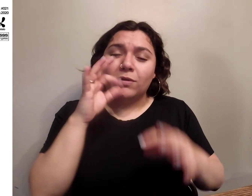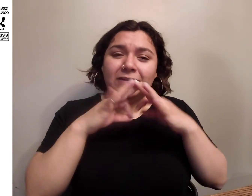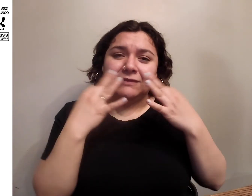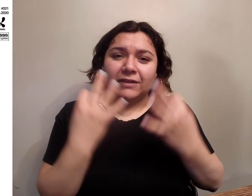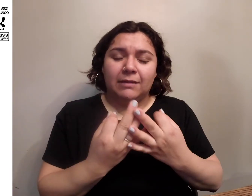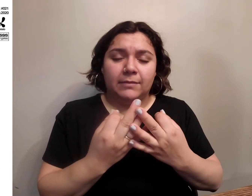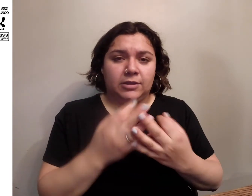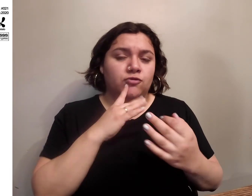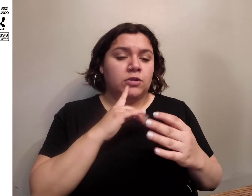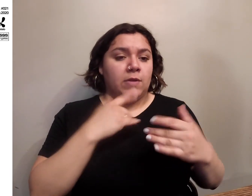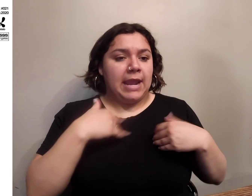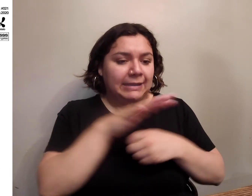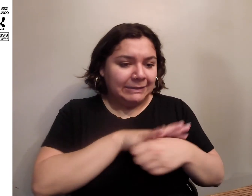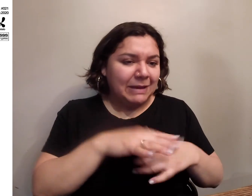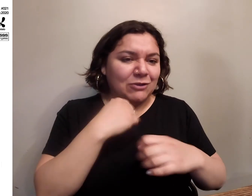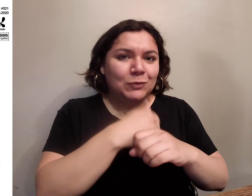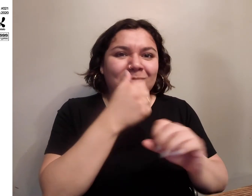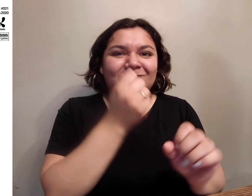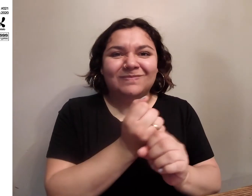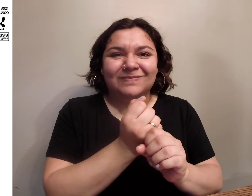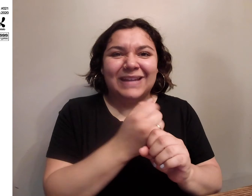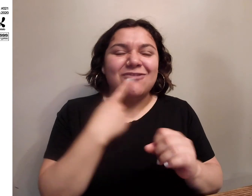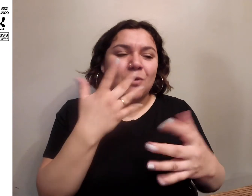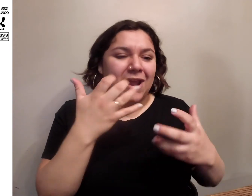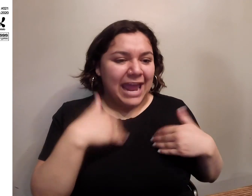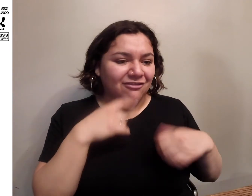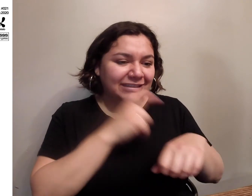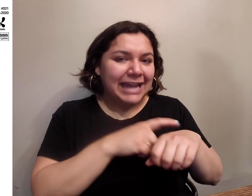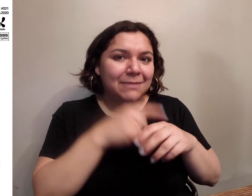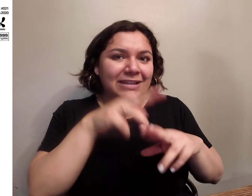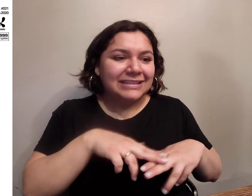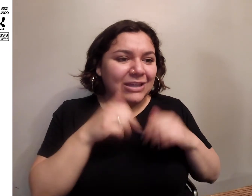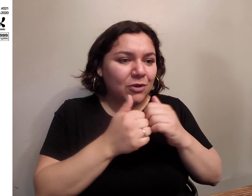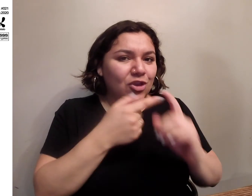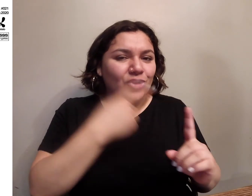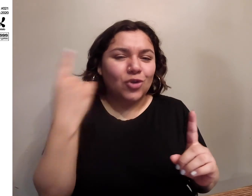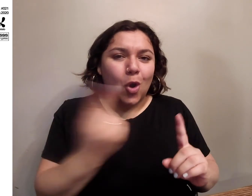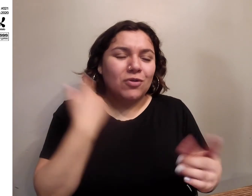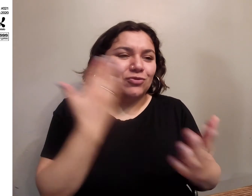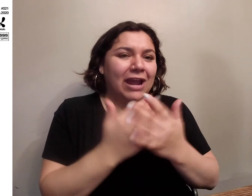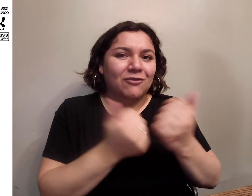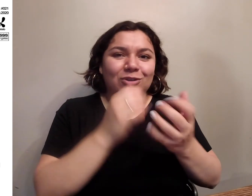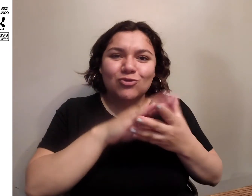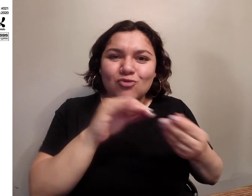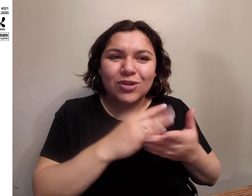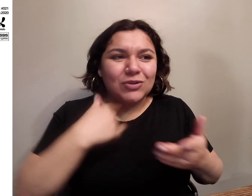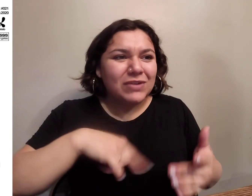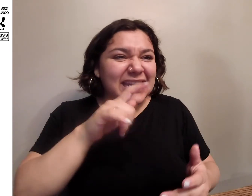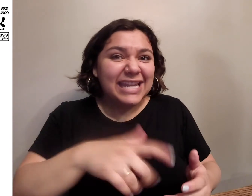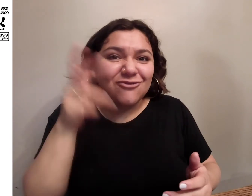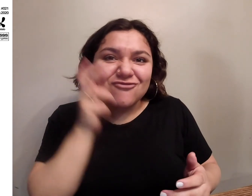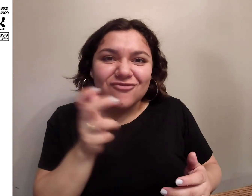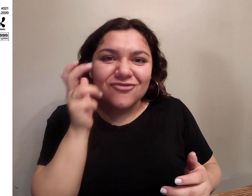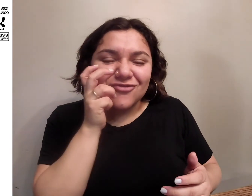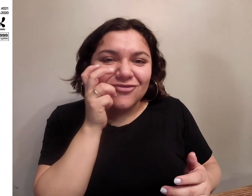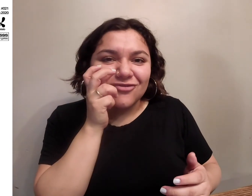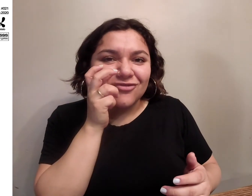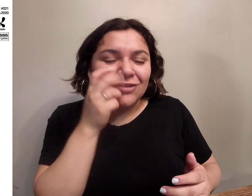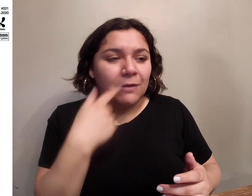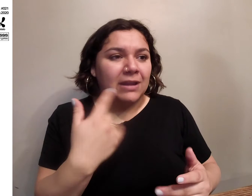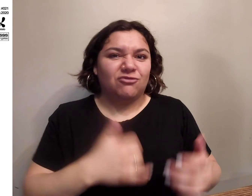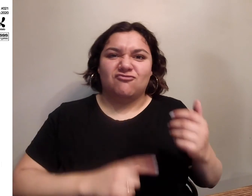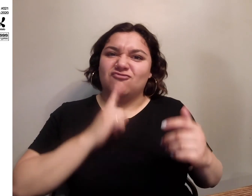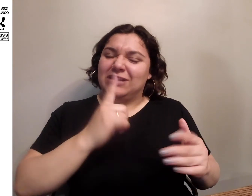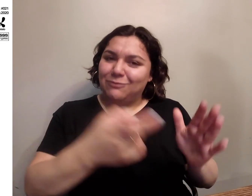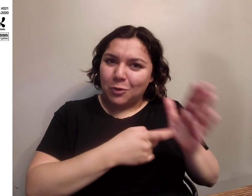was made, time was cleared to sit with her. She always arrived with the stories we needed to hear when we most